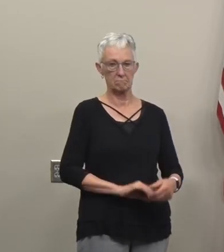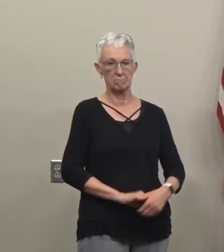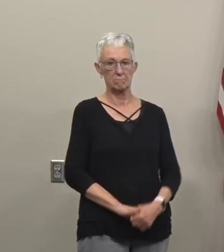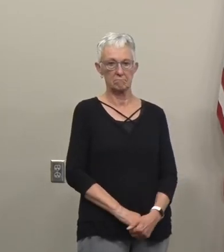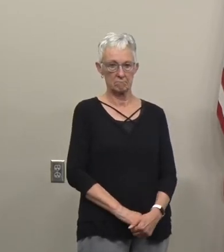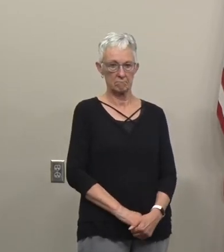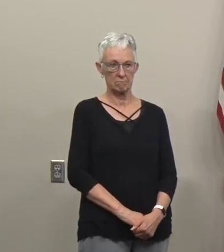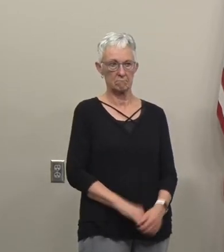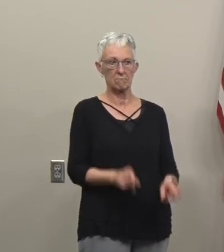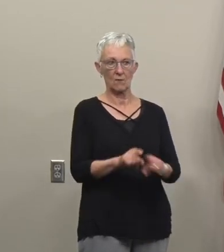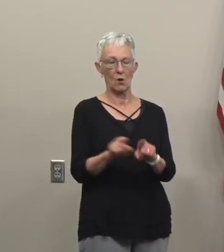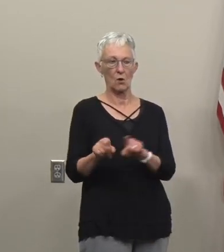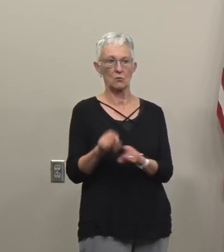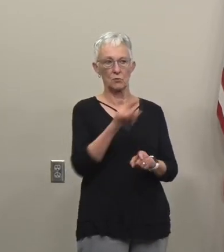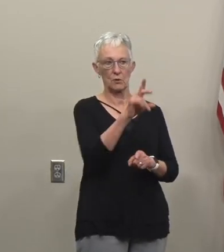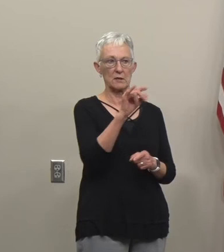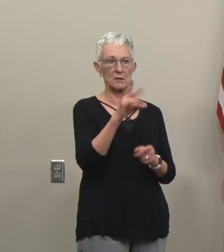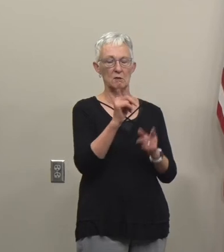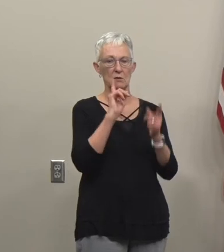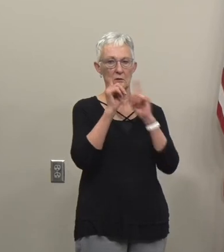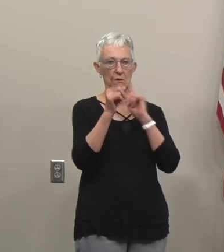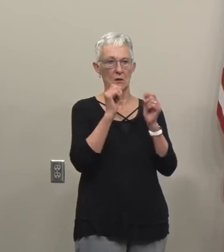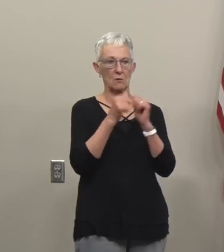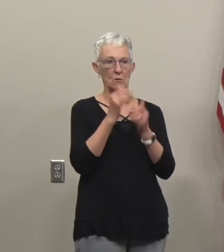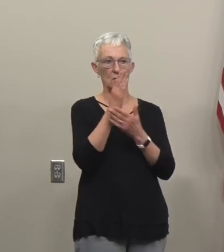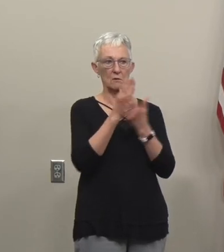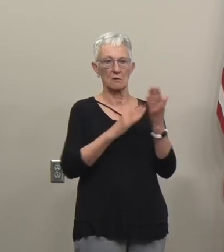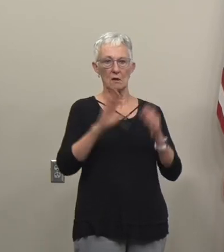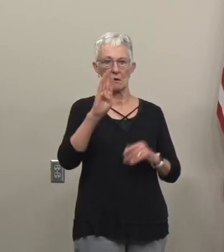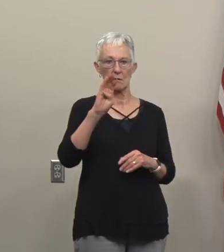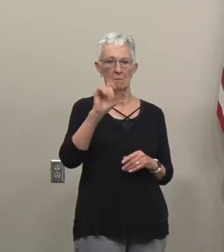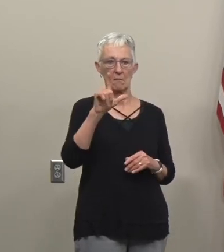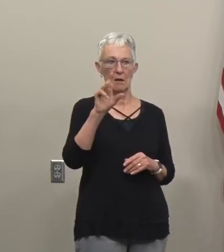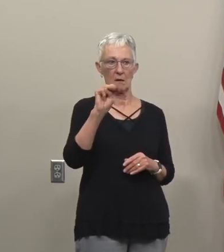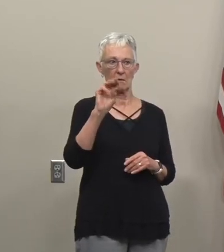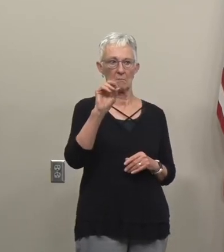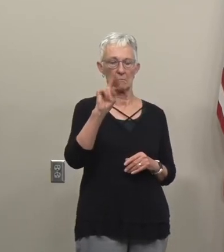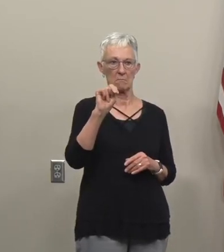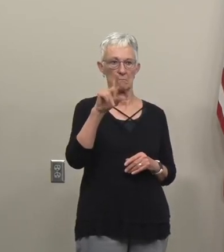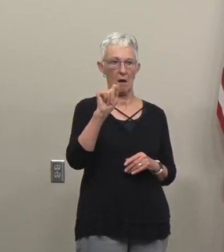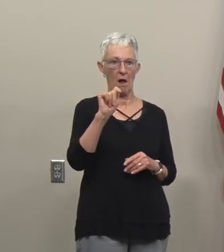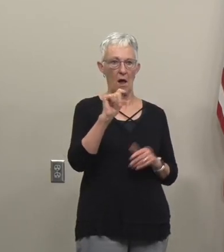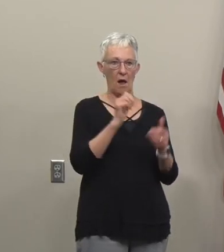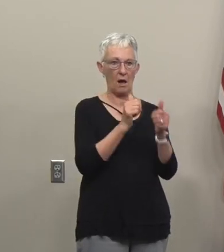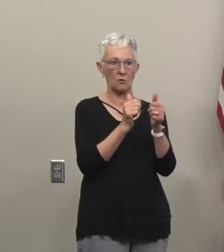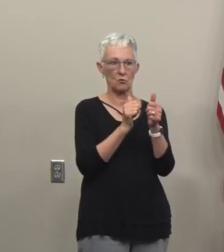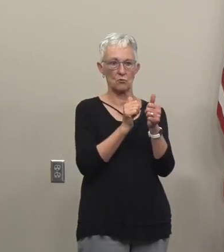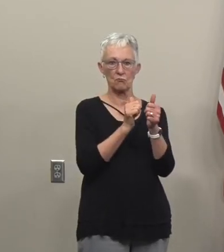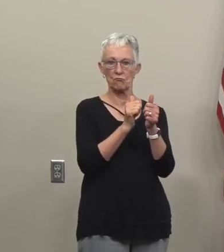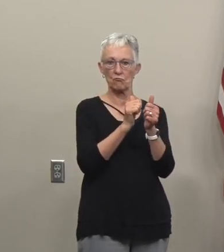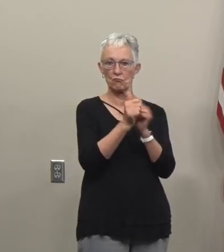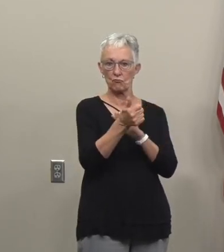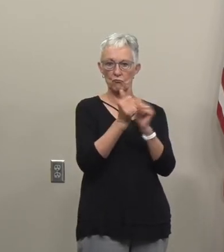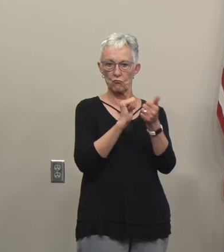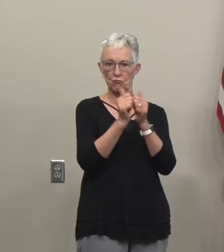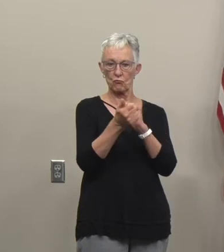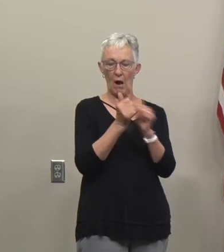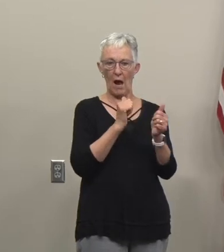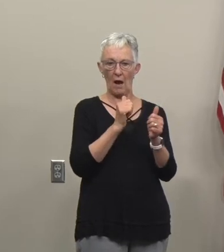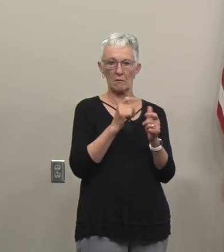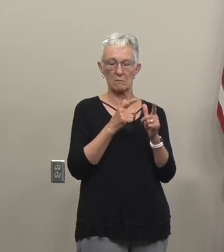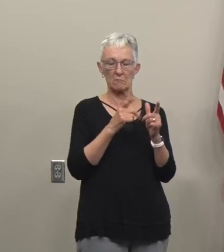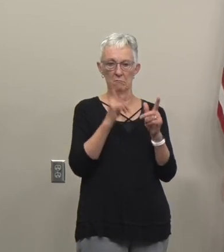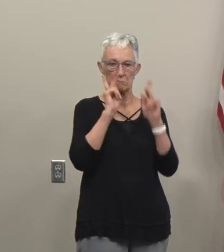I also had a talk with the Belmont track scholars this week, and while we were already moving in this